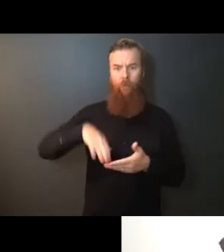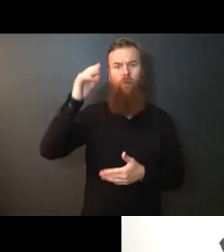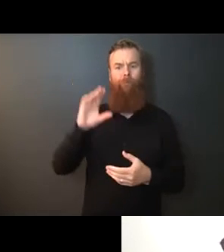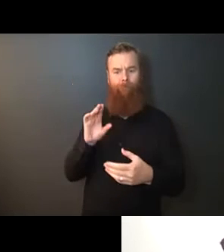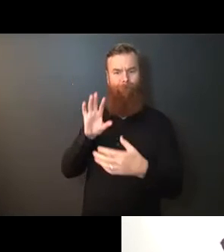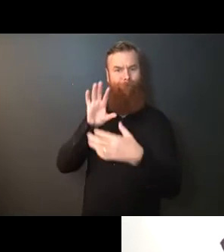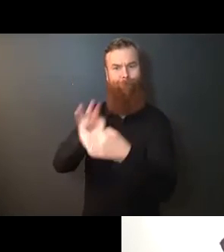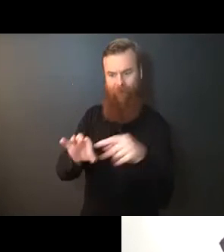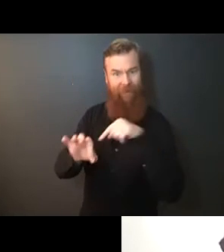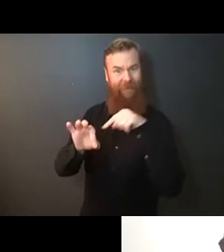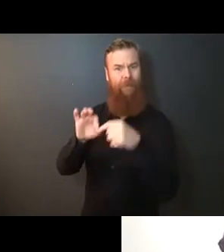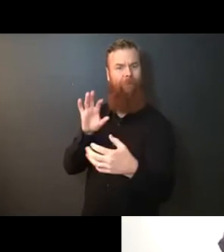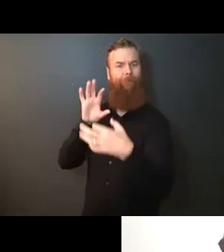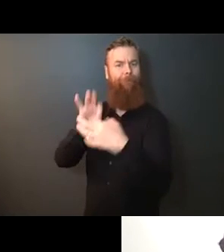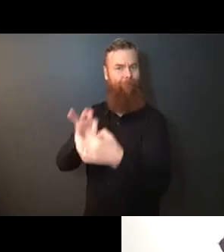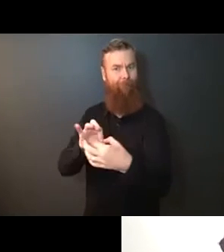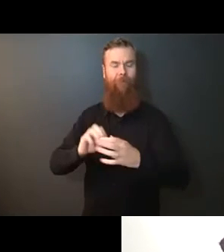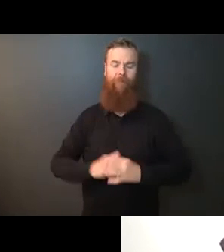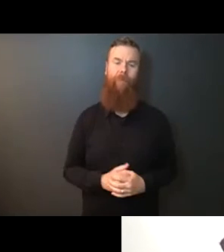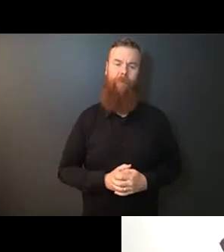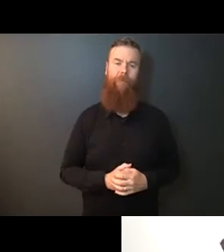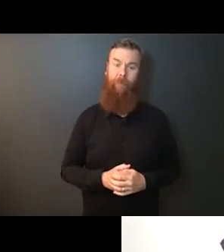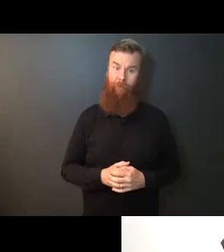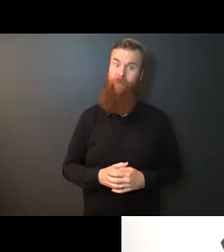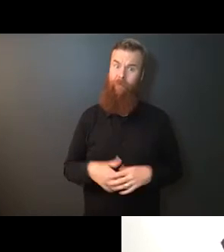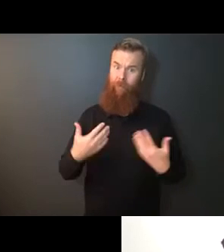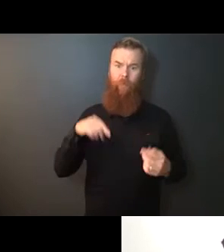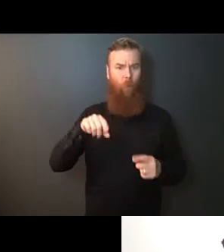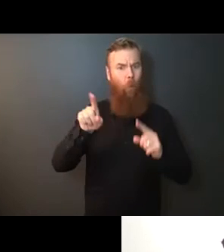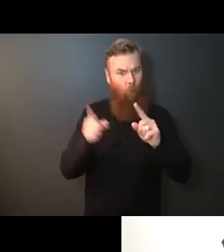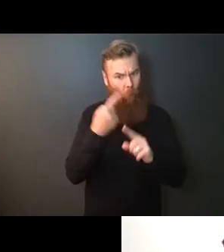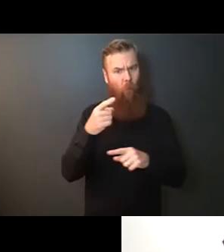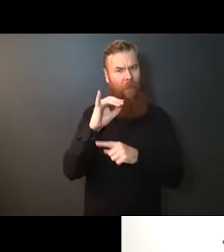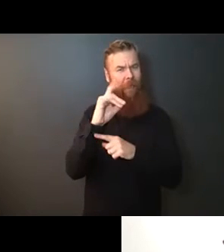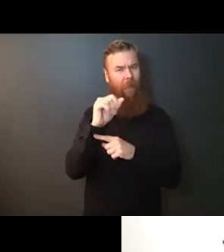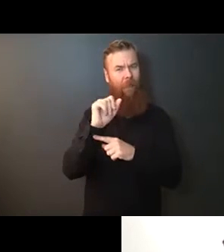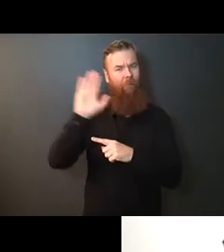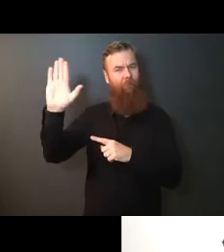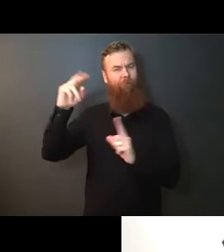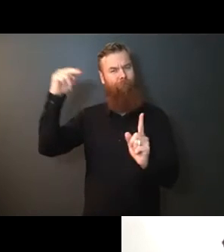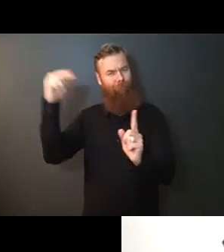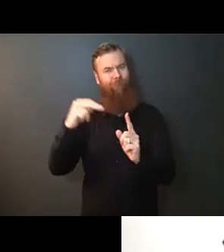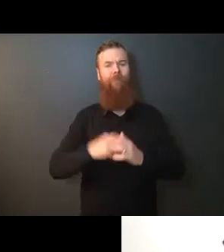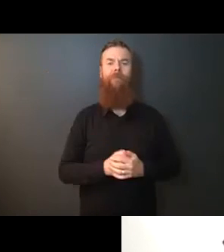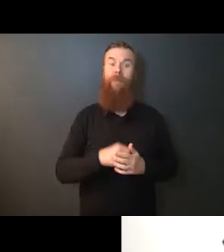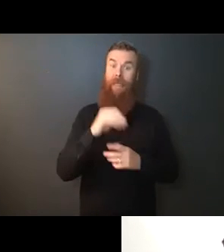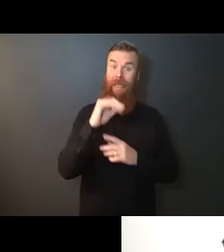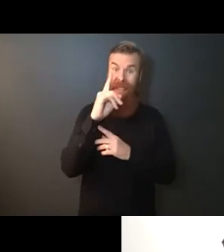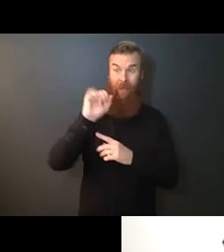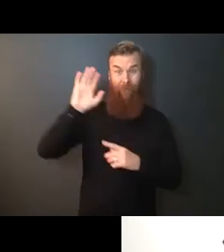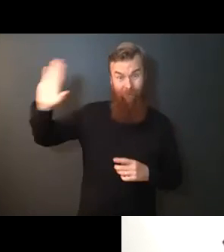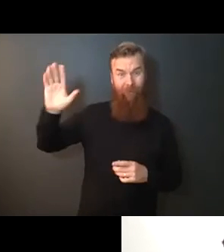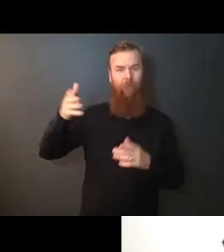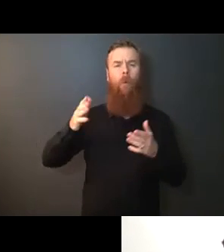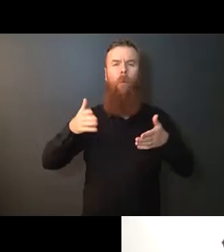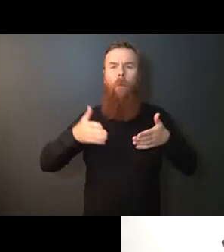element, unique element of IDA, being the vehicle to young people